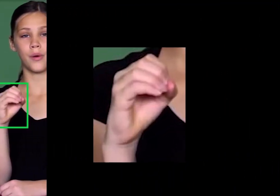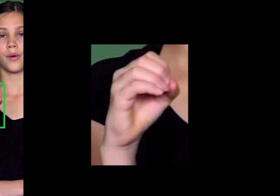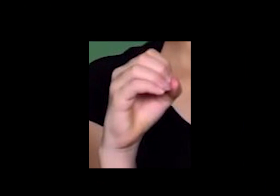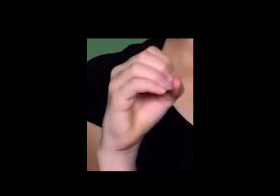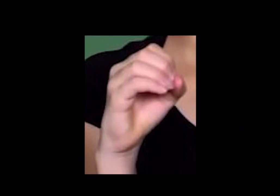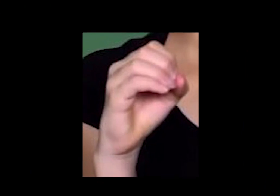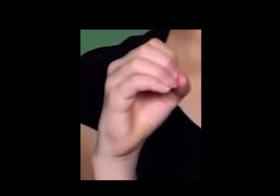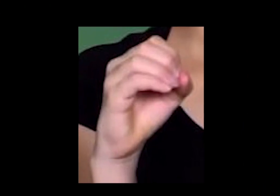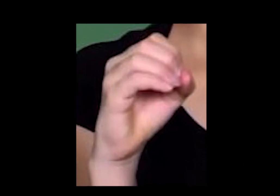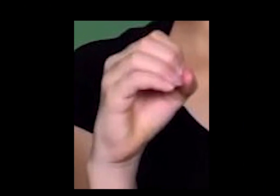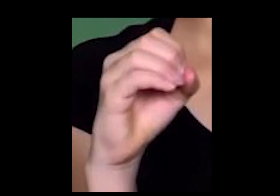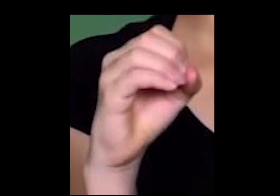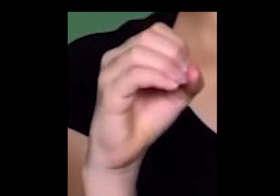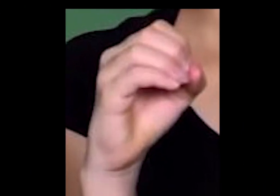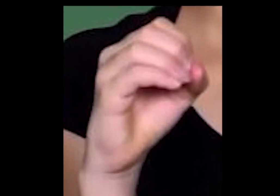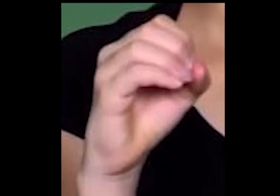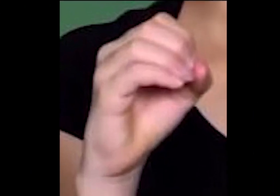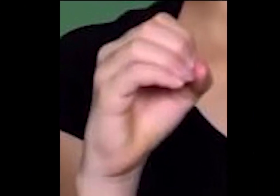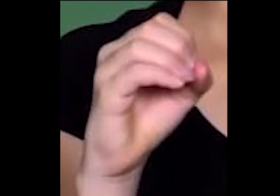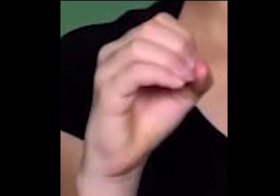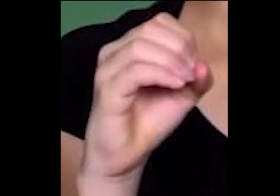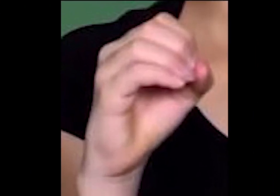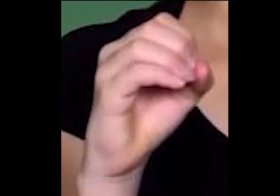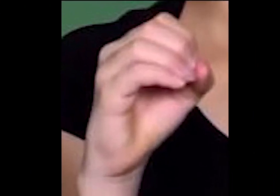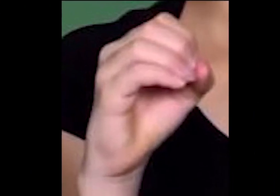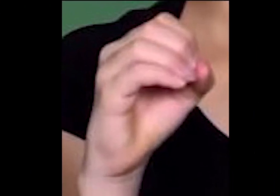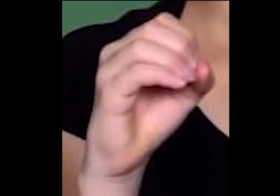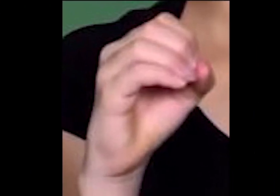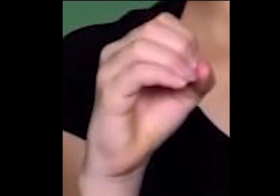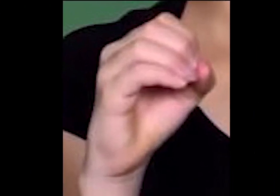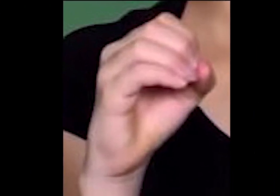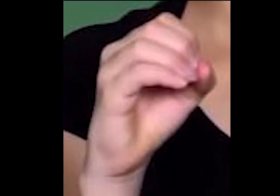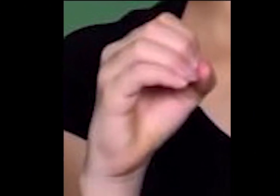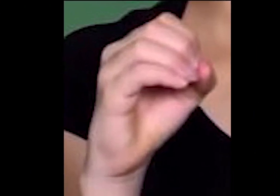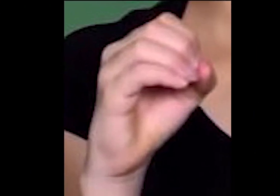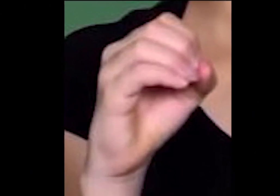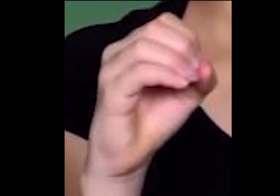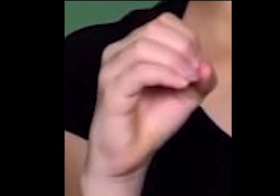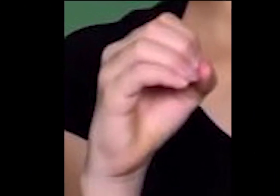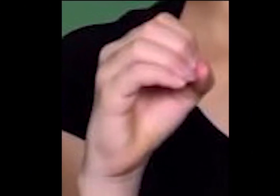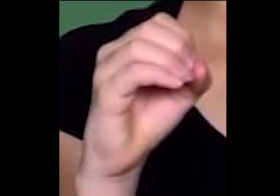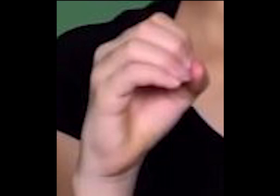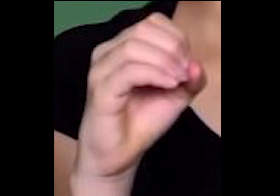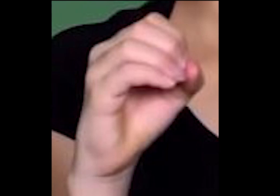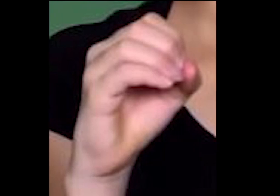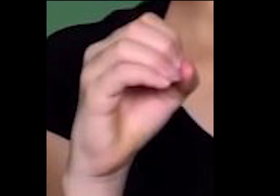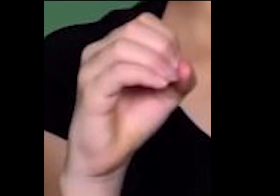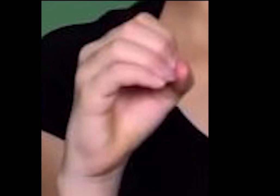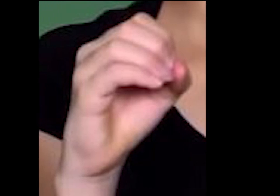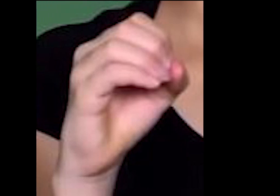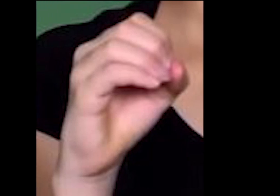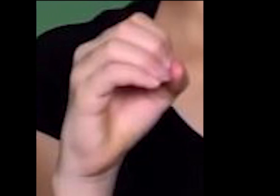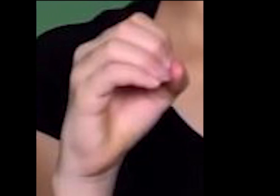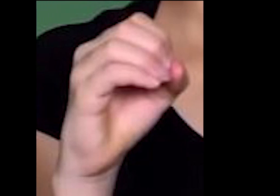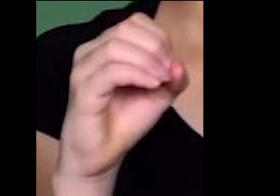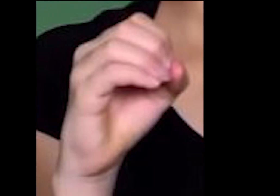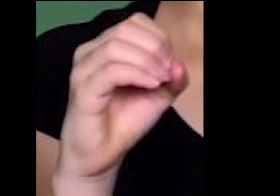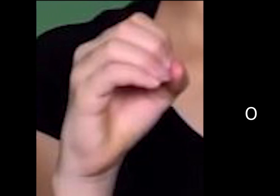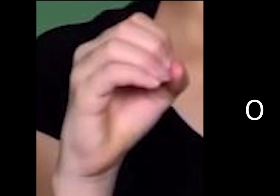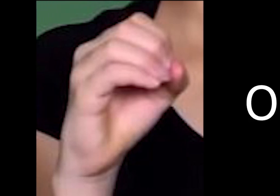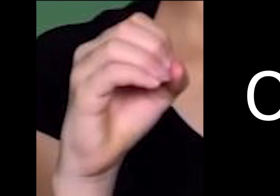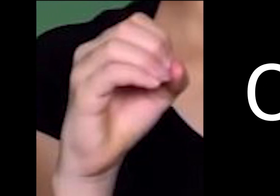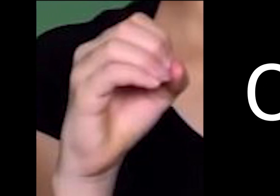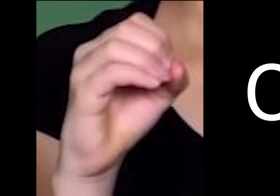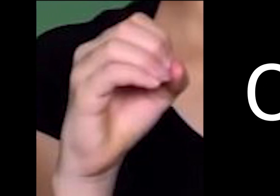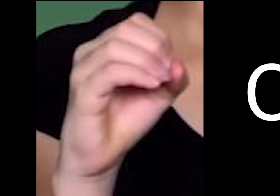second challenge is recognizing and then converting the symbolic meaning of the sign gesture to the